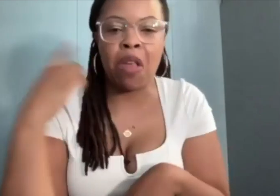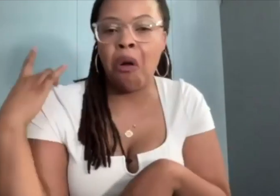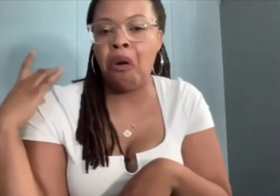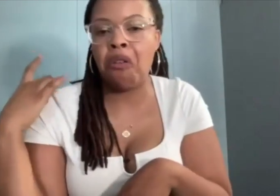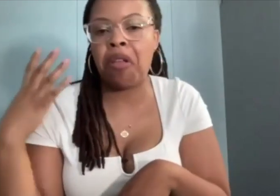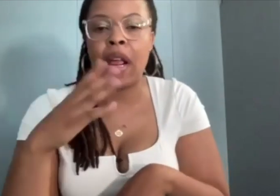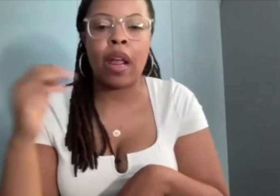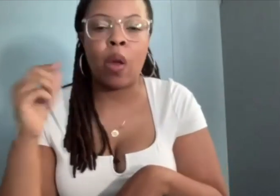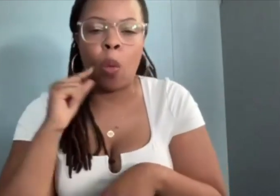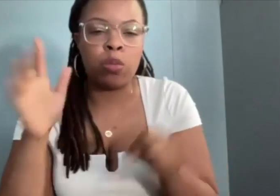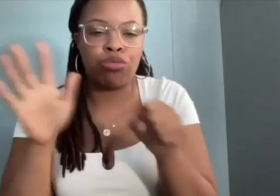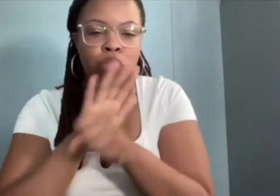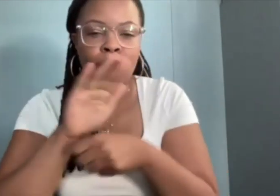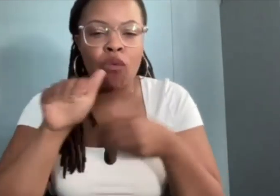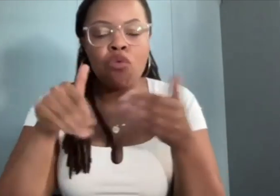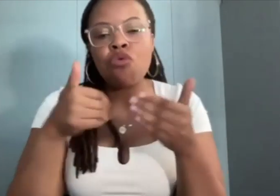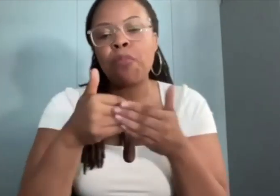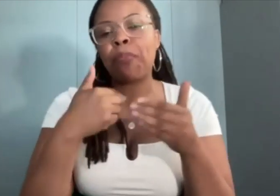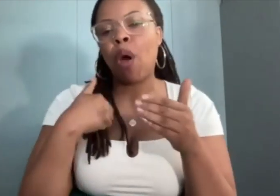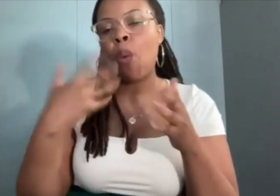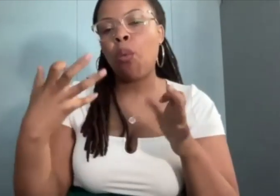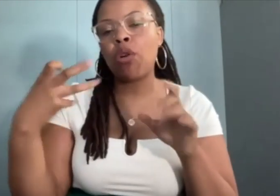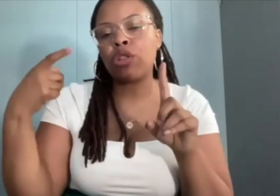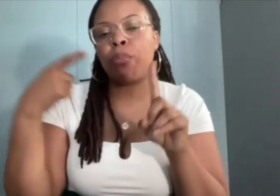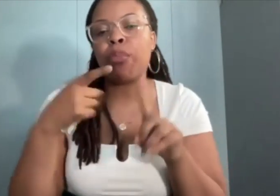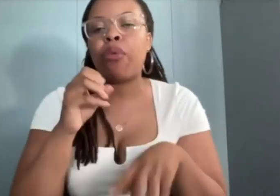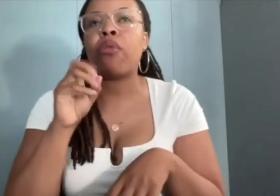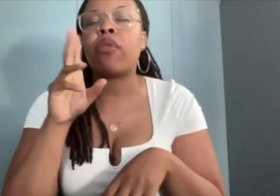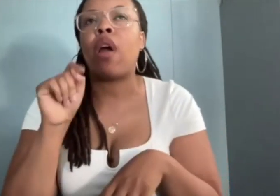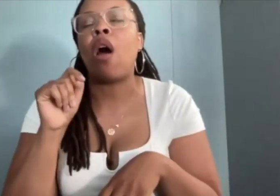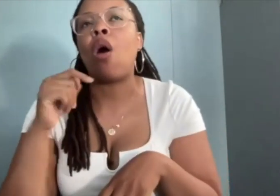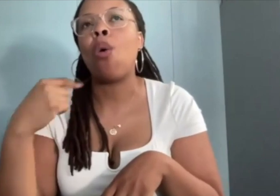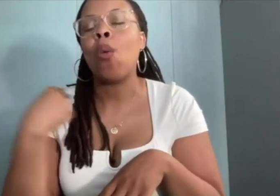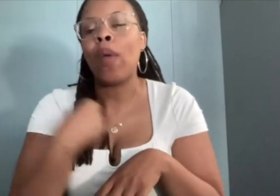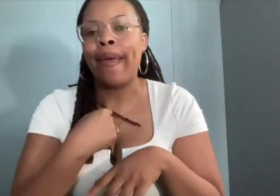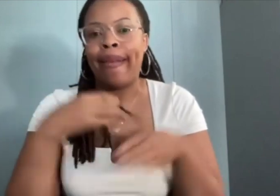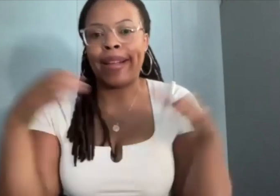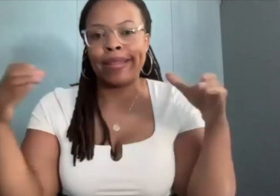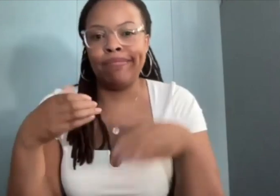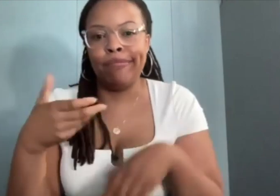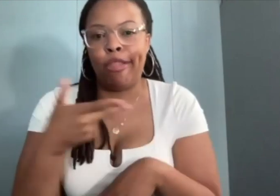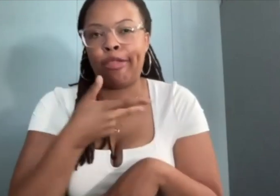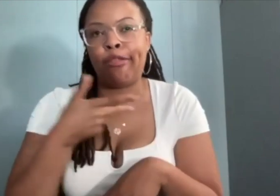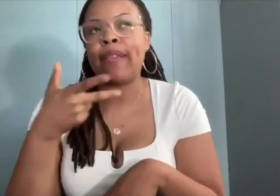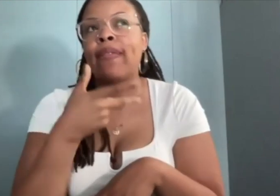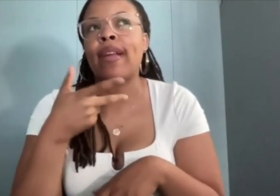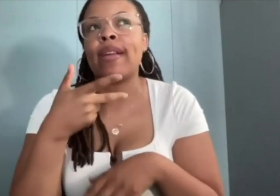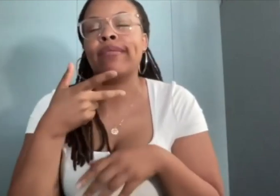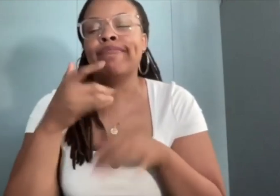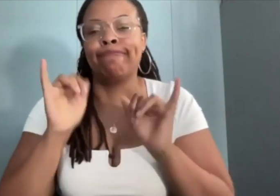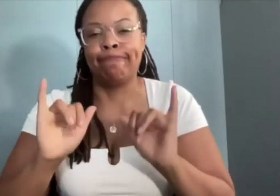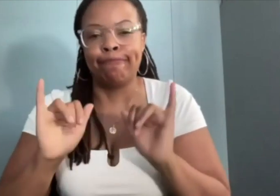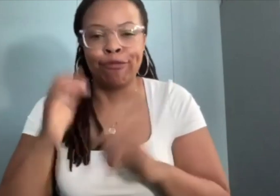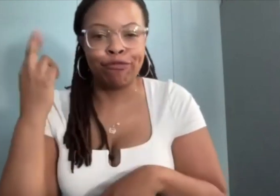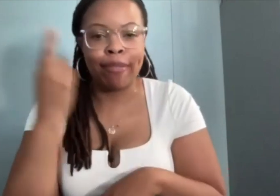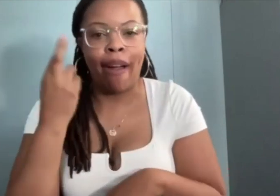I'll briefly add to what Dr. Oni and what Dr. Laurier already mentioned. The three of us came